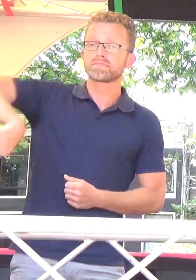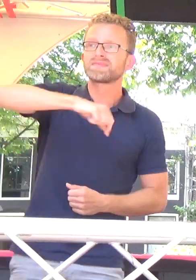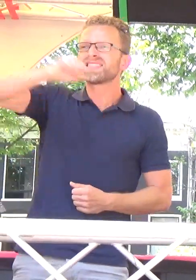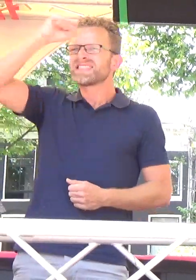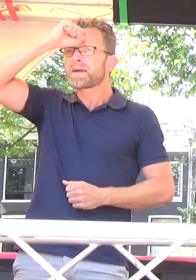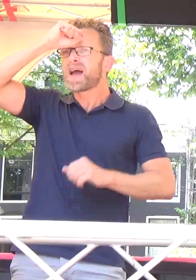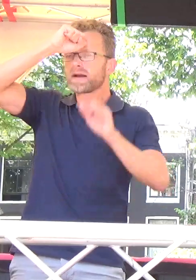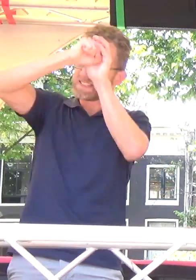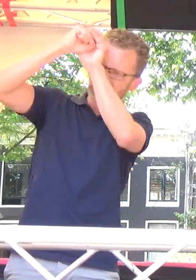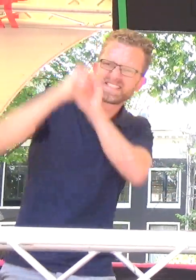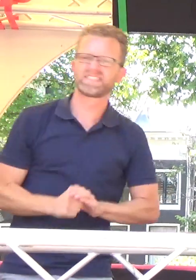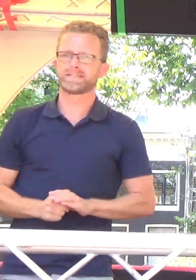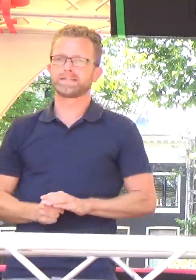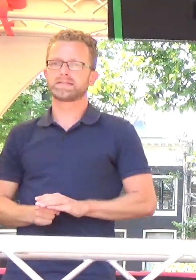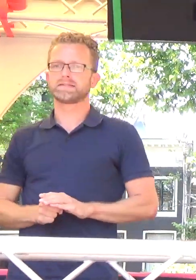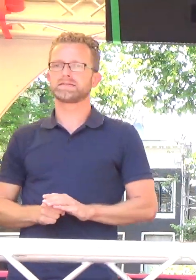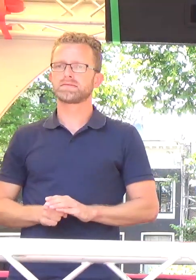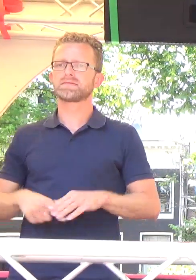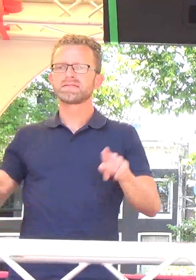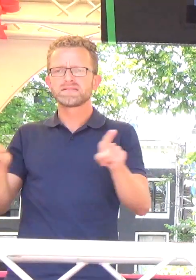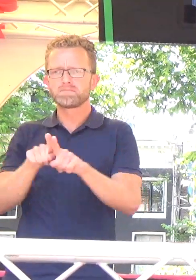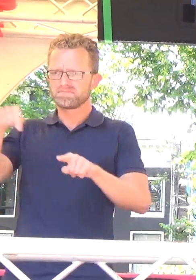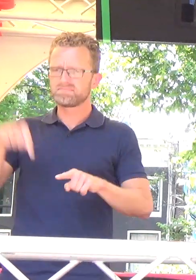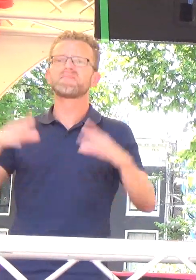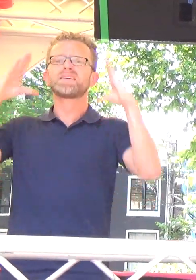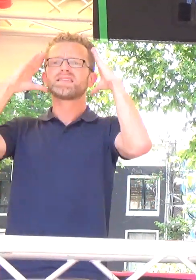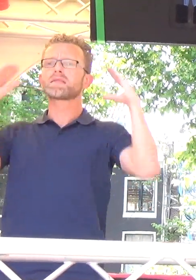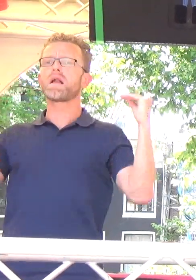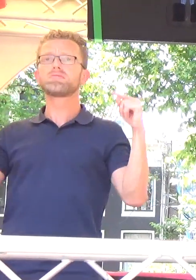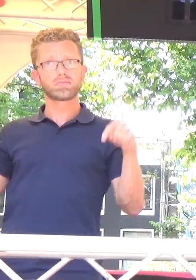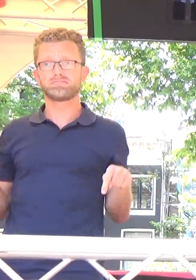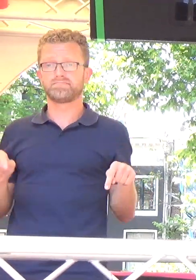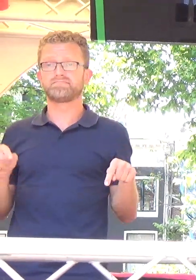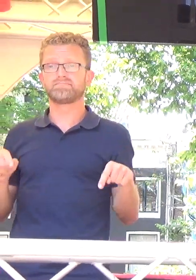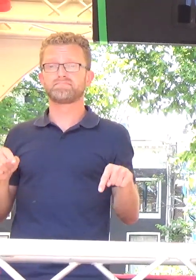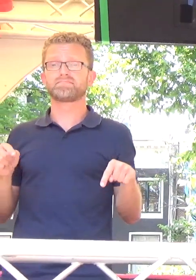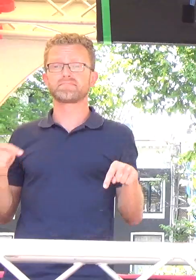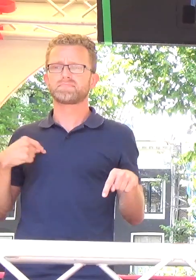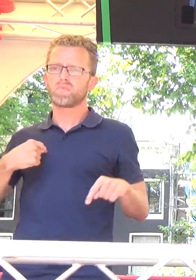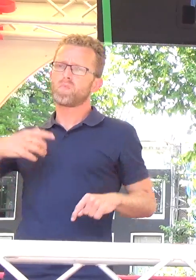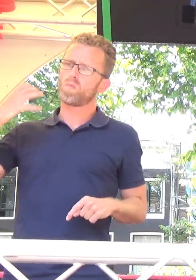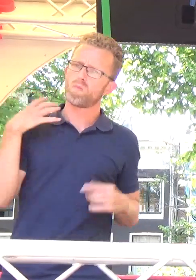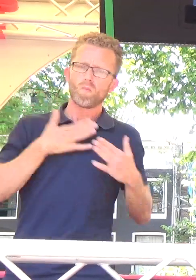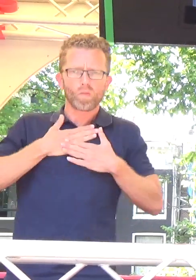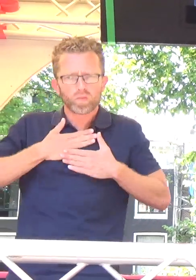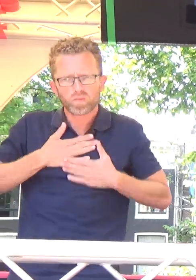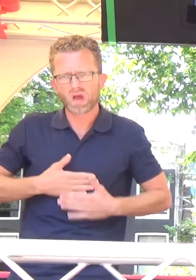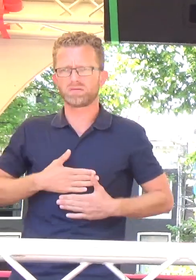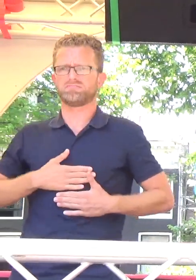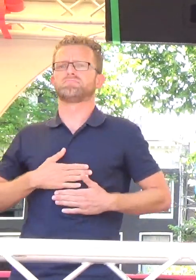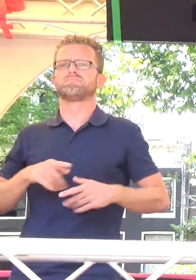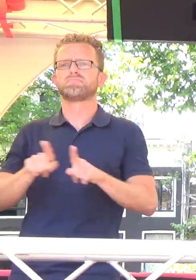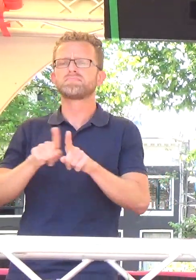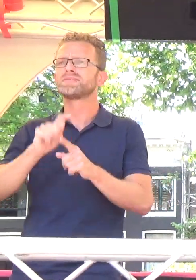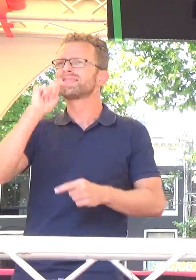Netherlands. And I want to make sure that we break the taboo that makes it